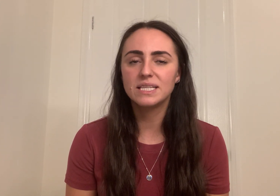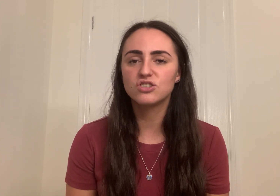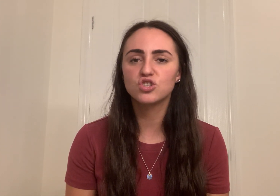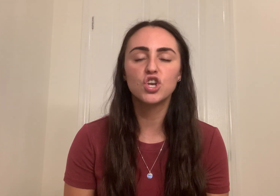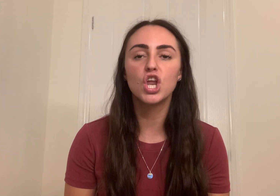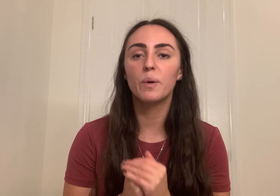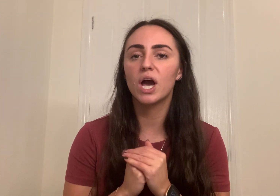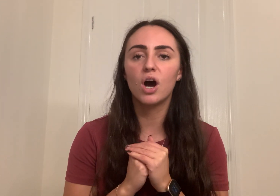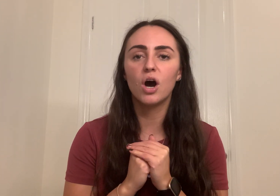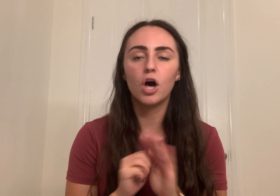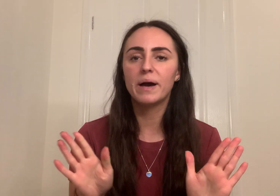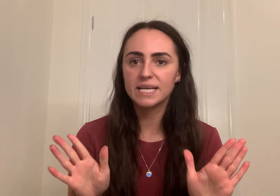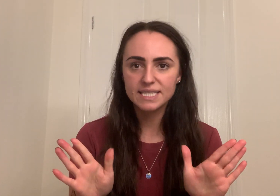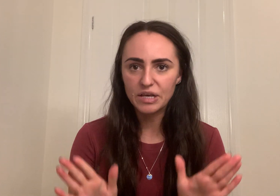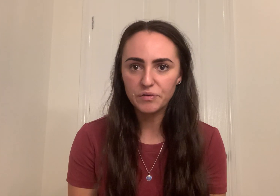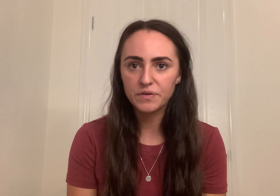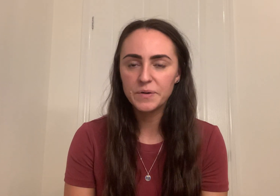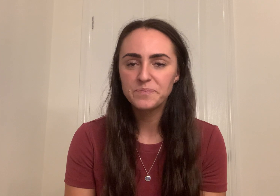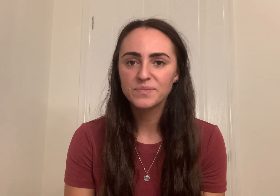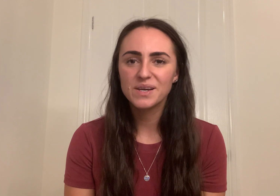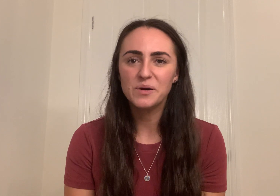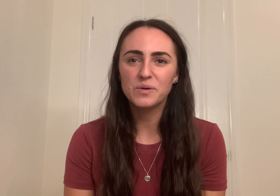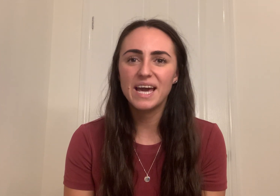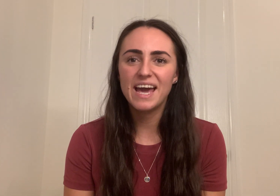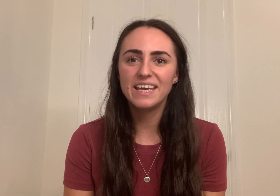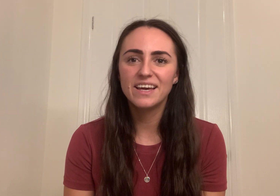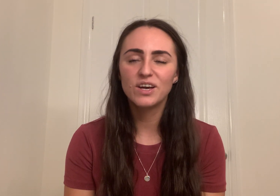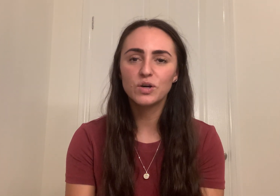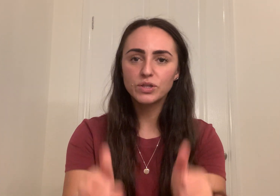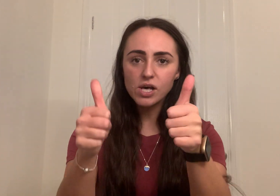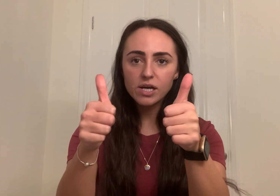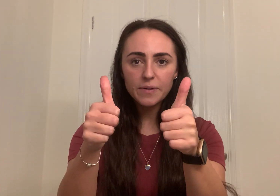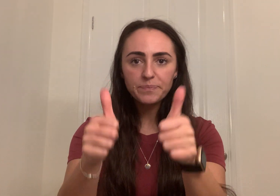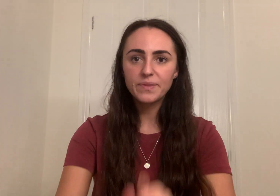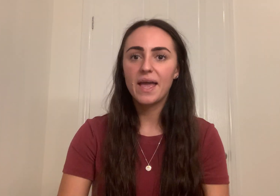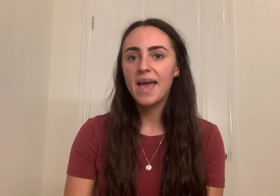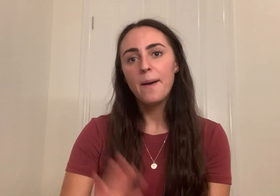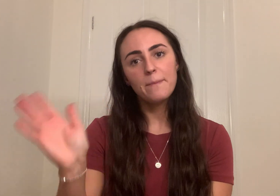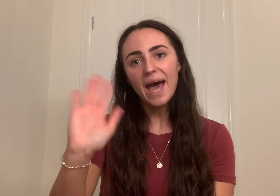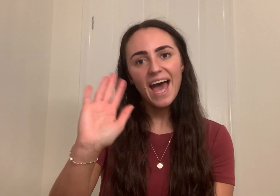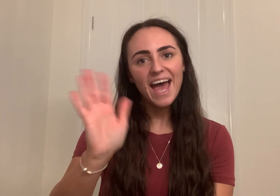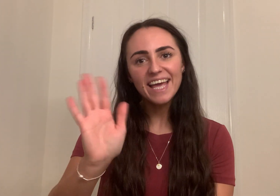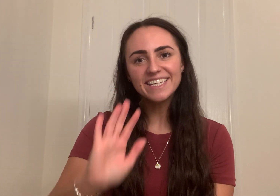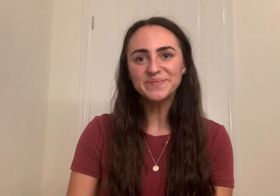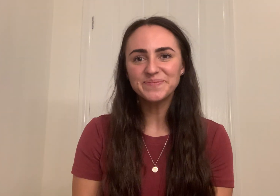just to know it all by yourself, okay? Good luck. Bye.